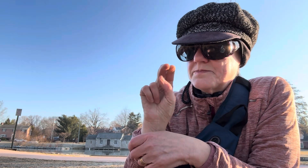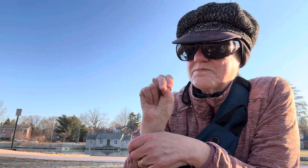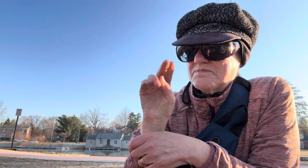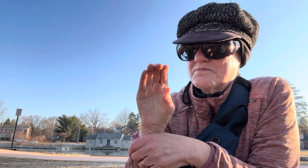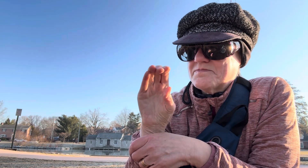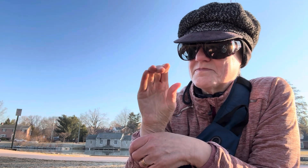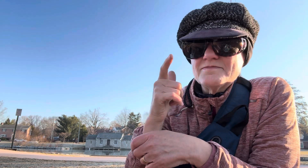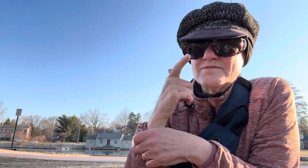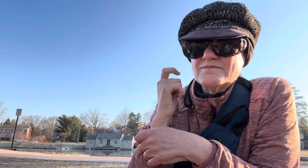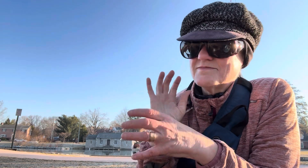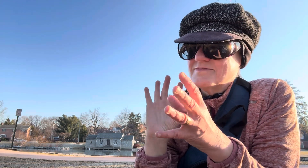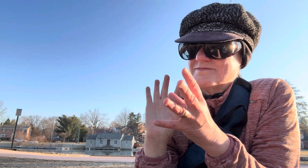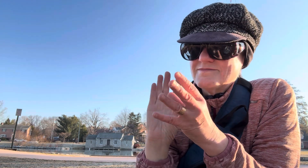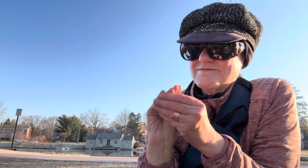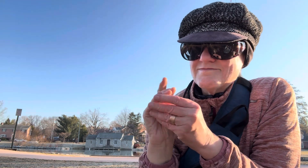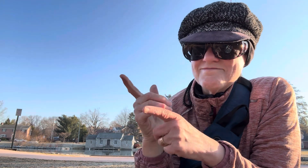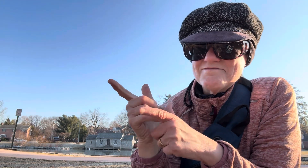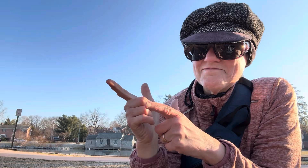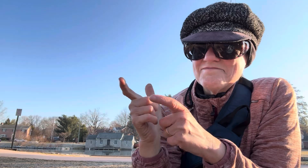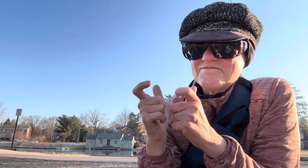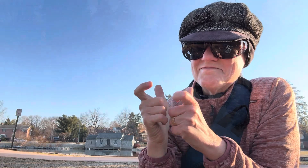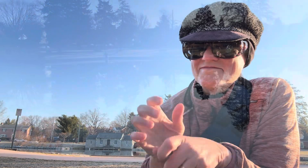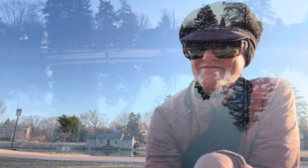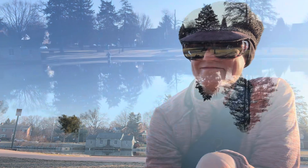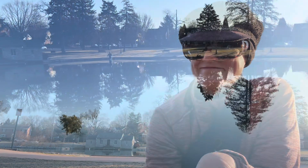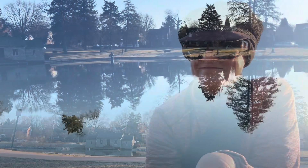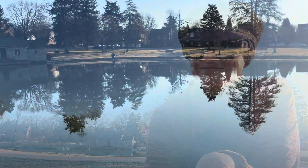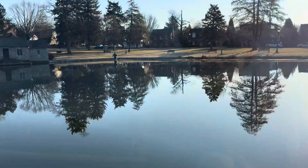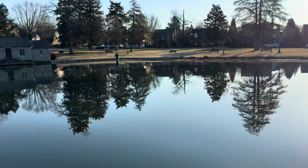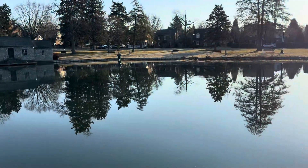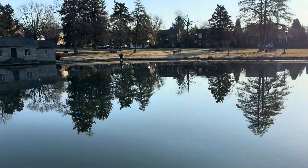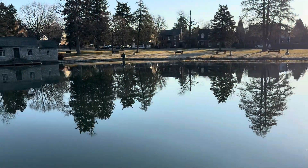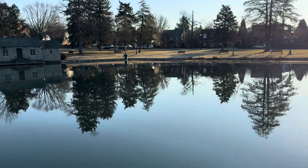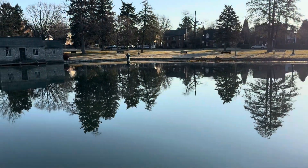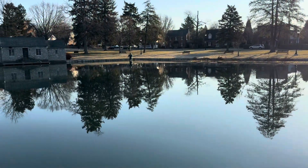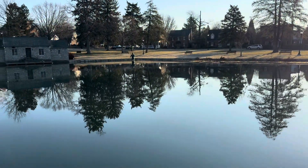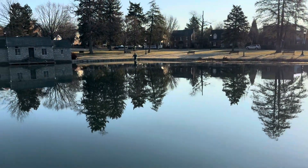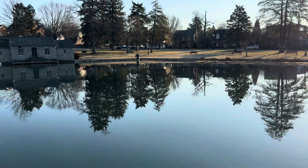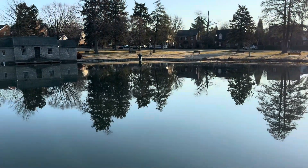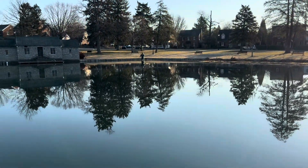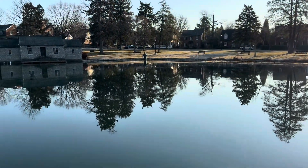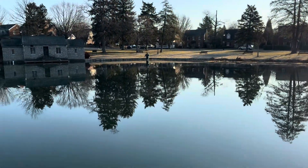count that 0.4 net carbs because that adds up fast.